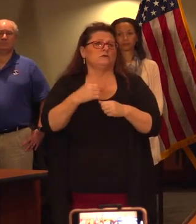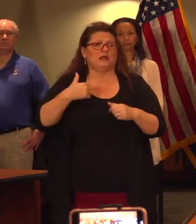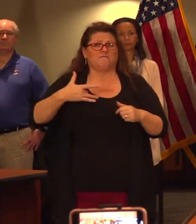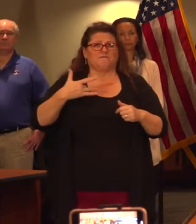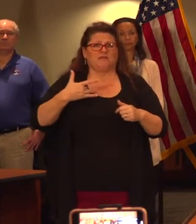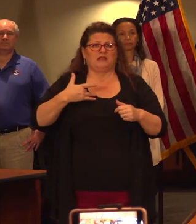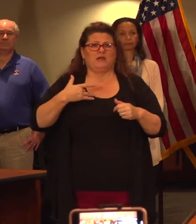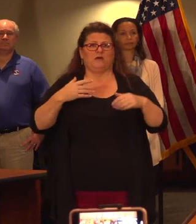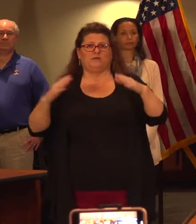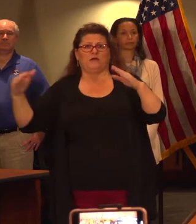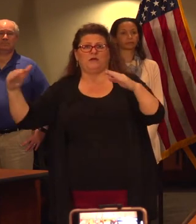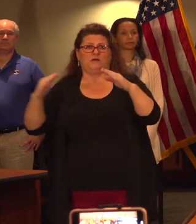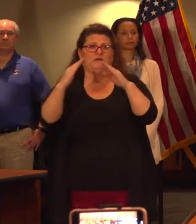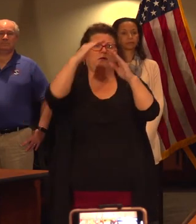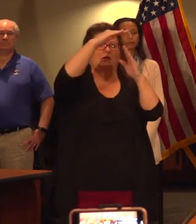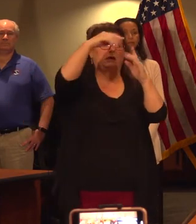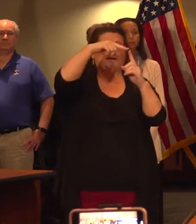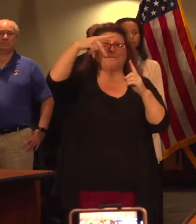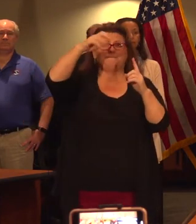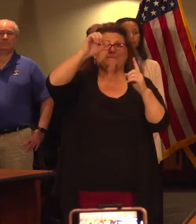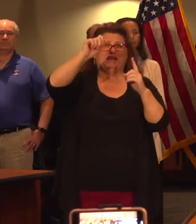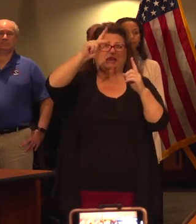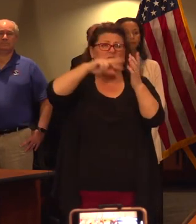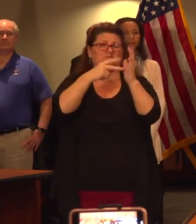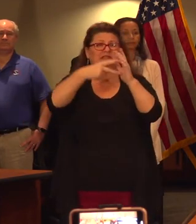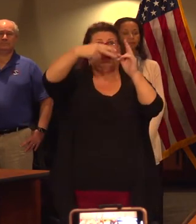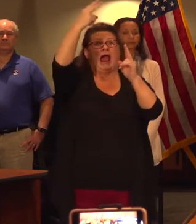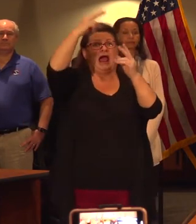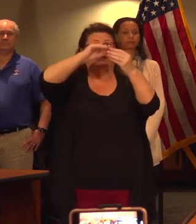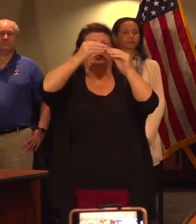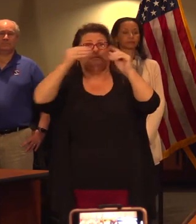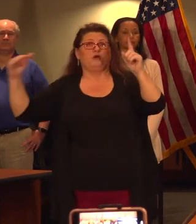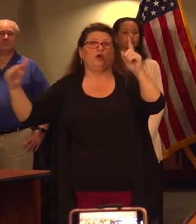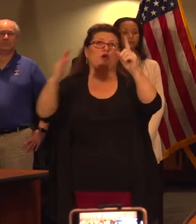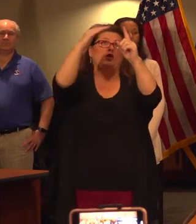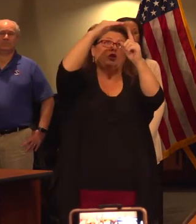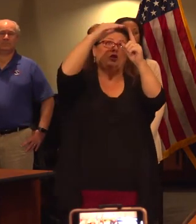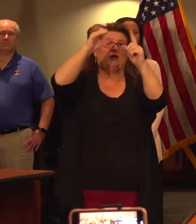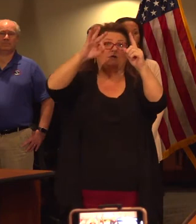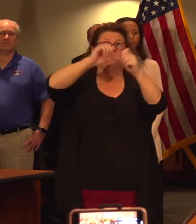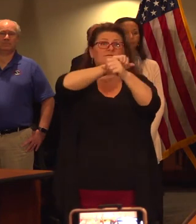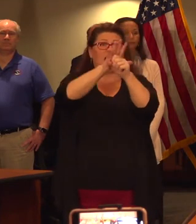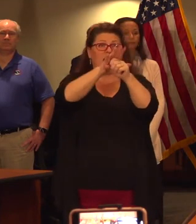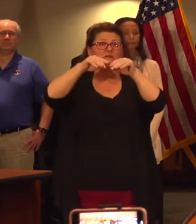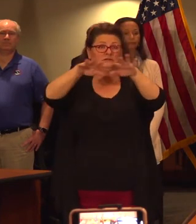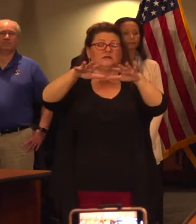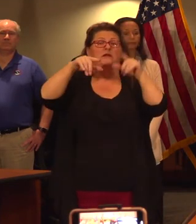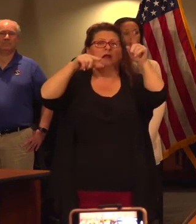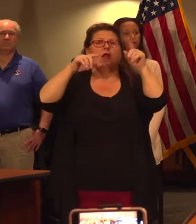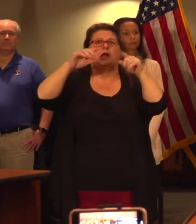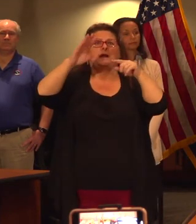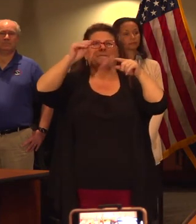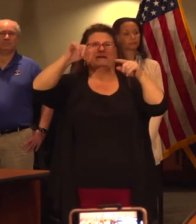our peak will probably be, we think, in early May. So they are happily able to now, we